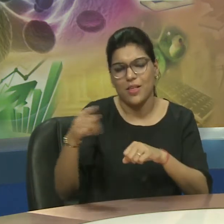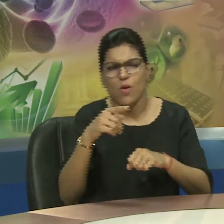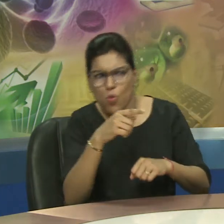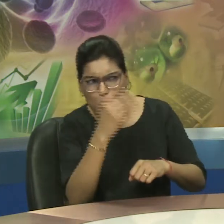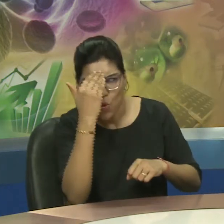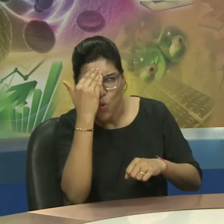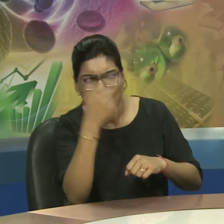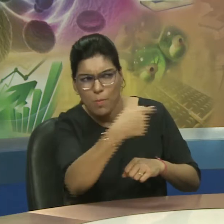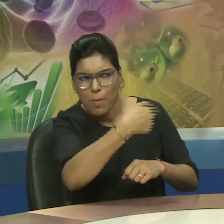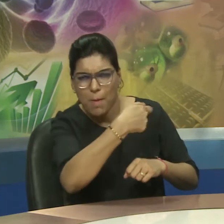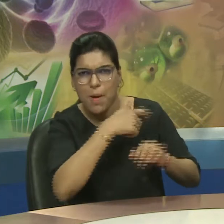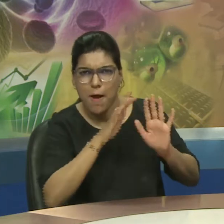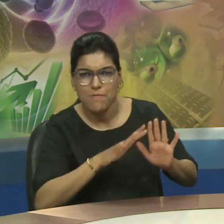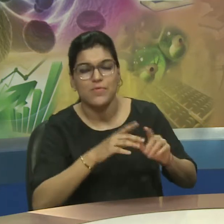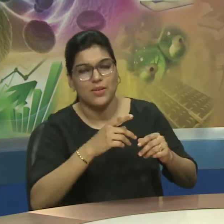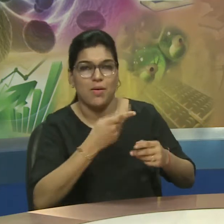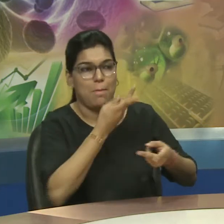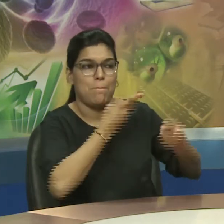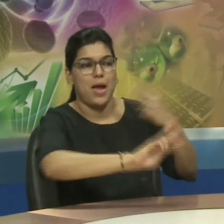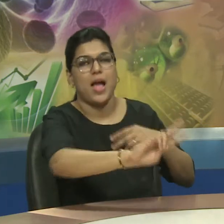by fire.